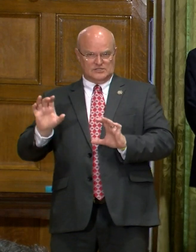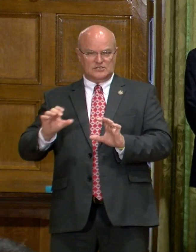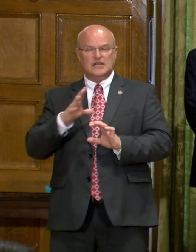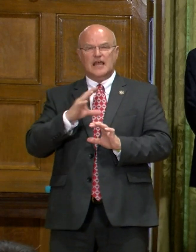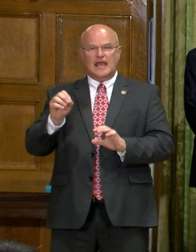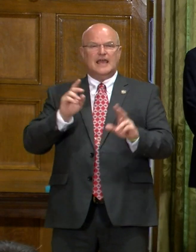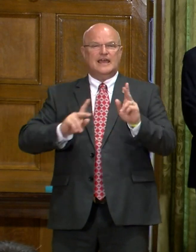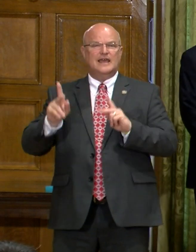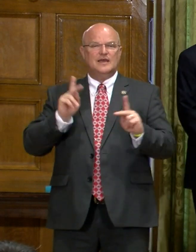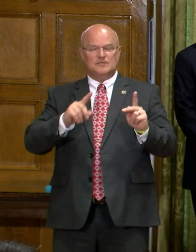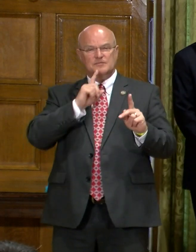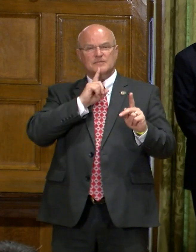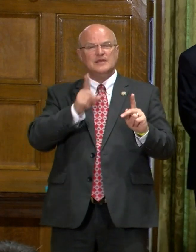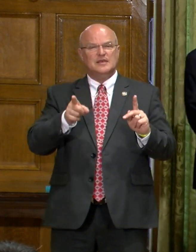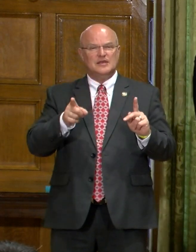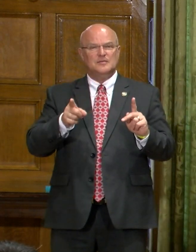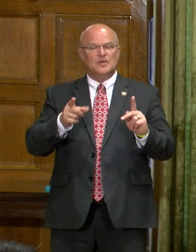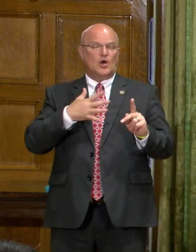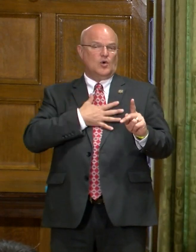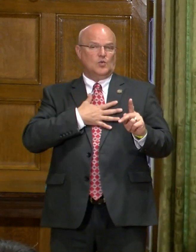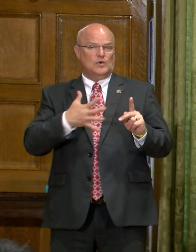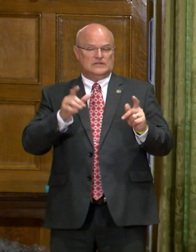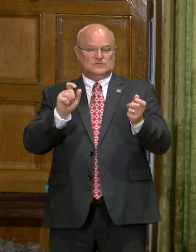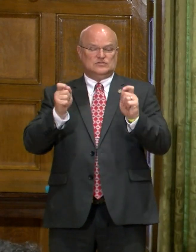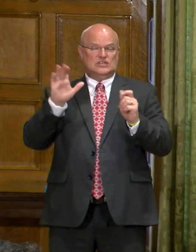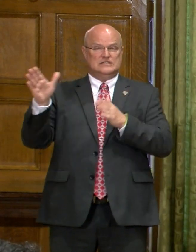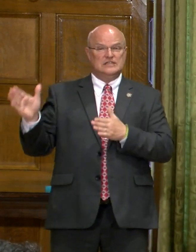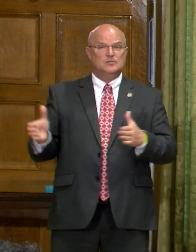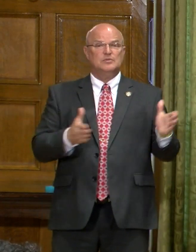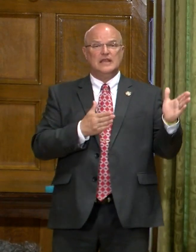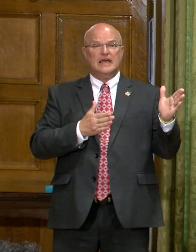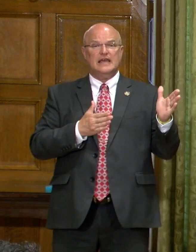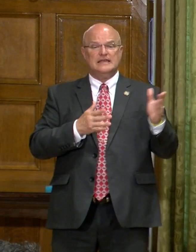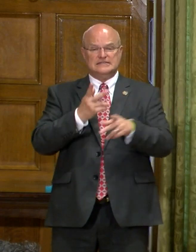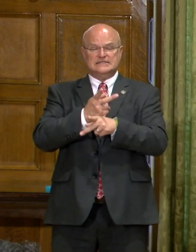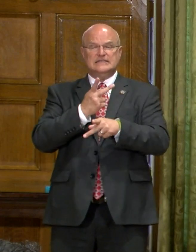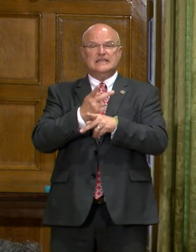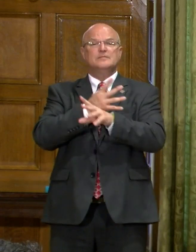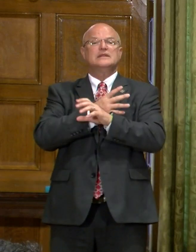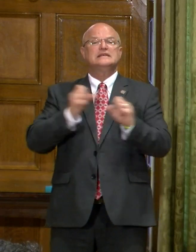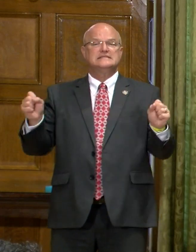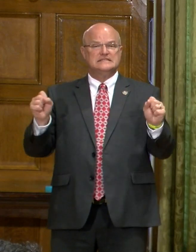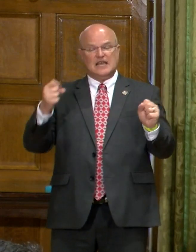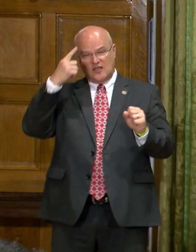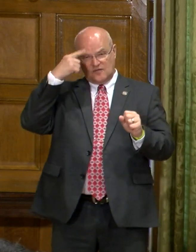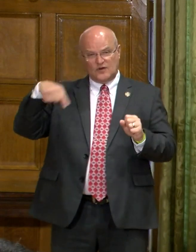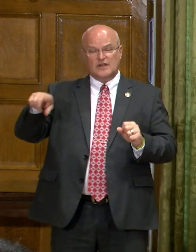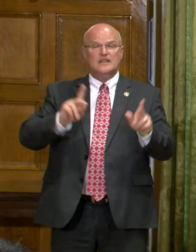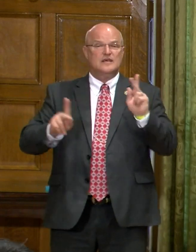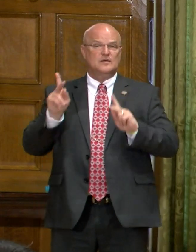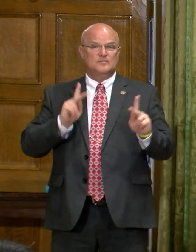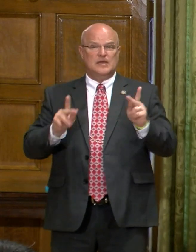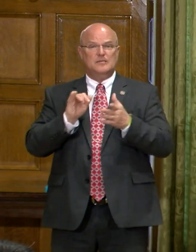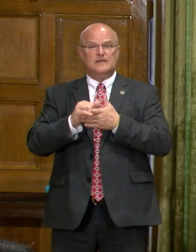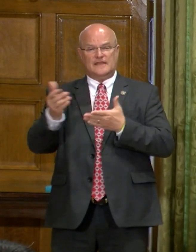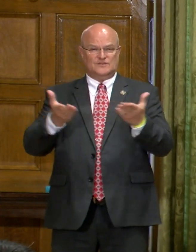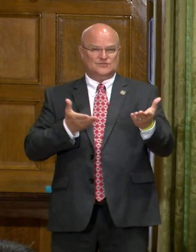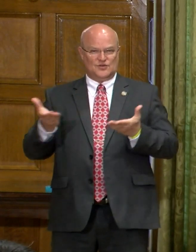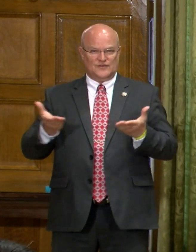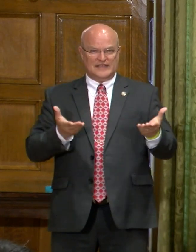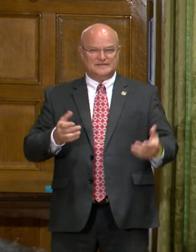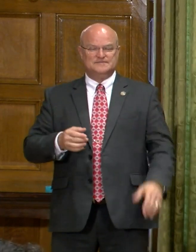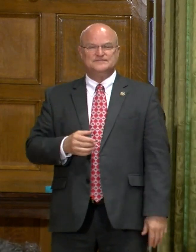and people are willing to adjust their plans to keep it as safe for the people that they're